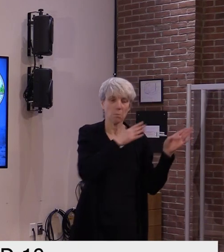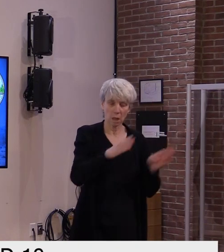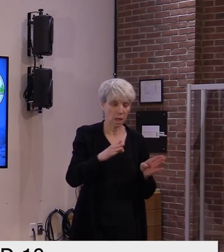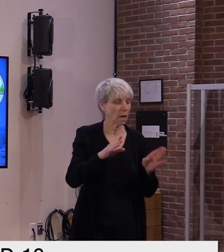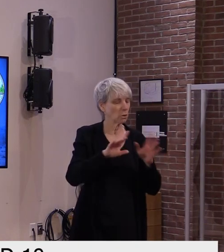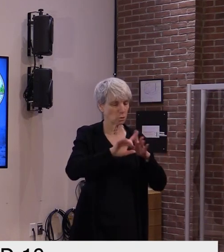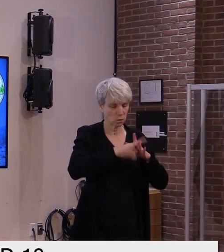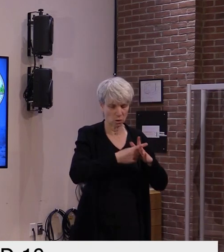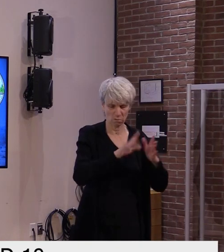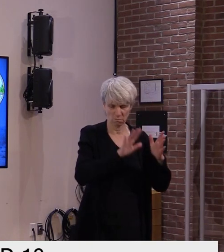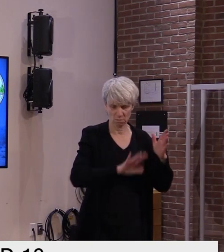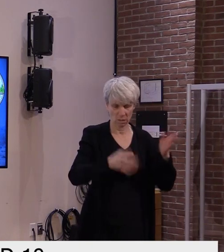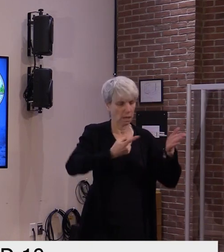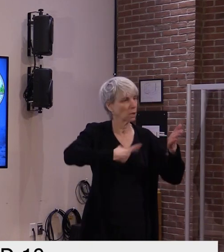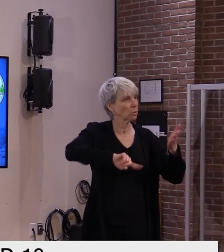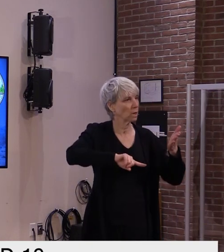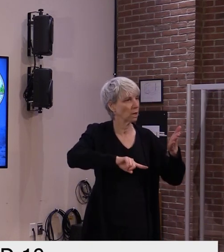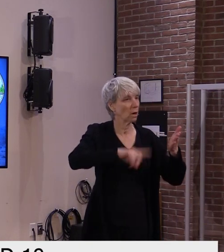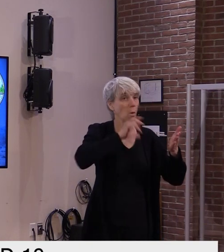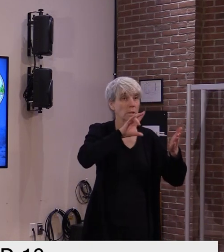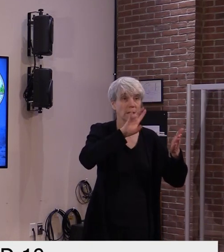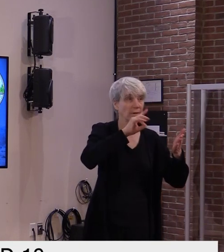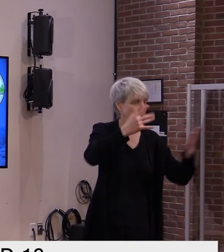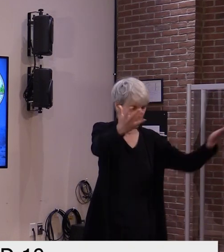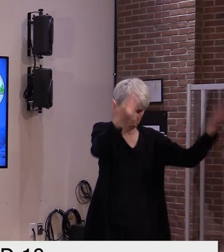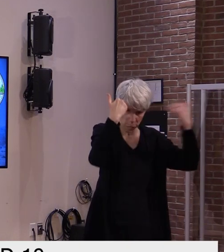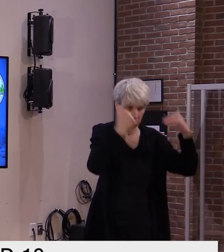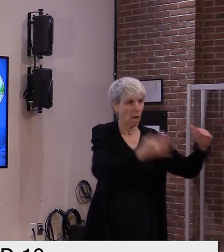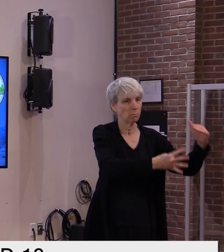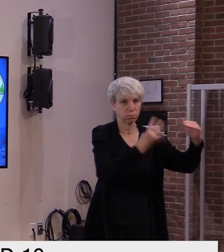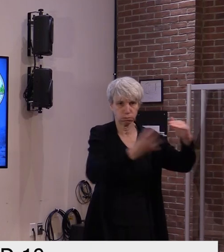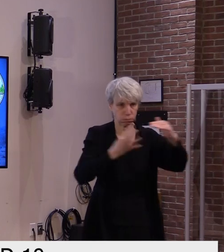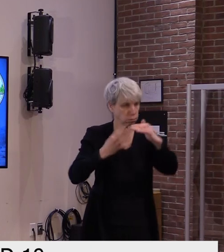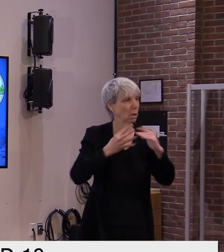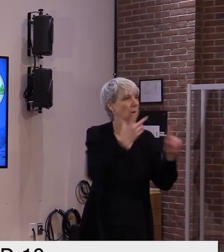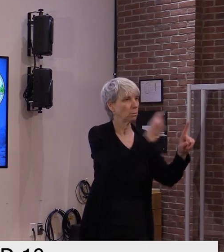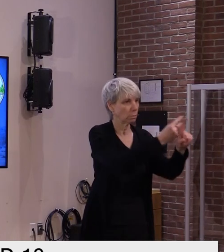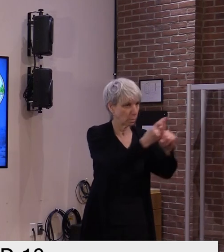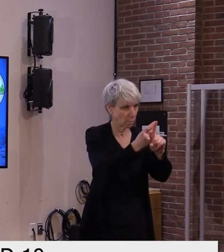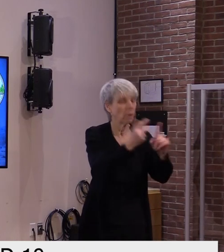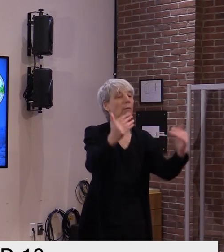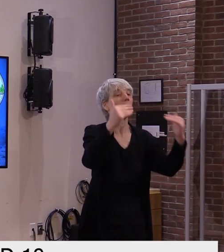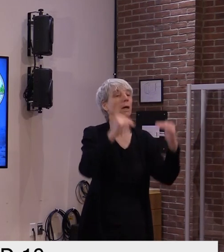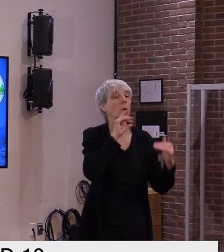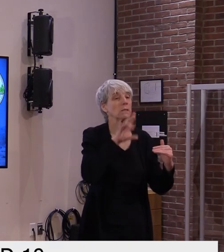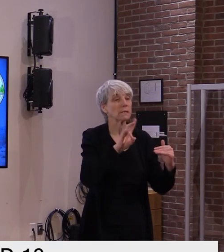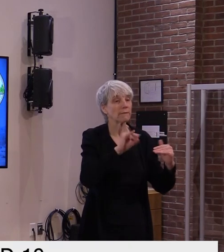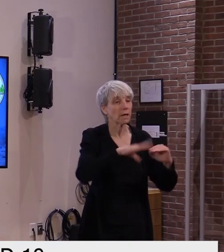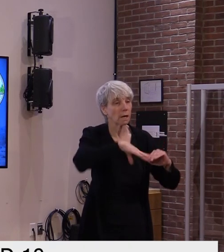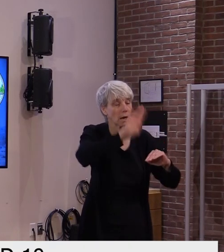I believe, sometime next week, but we'll go into more details on Friday.